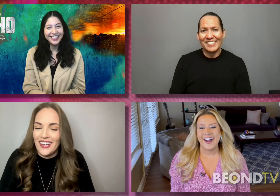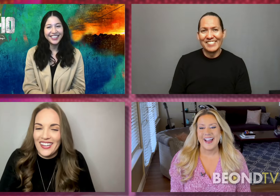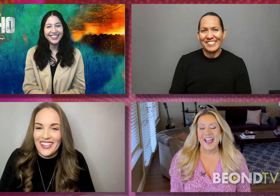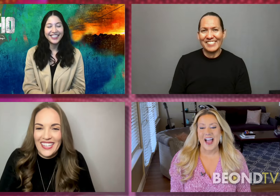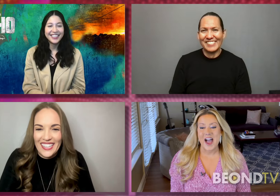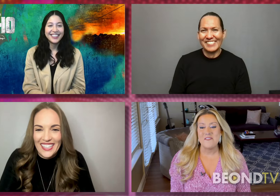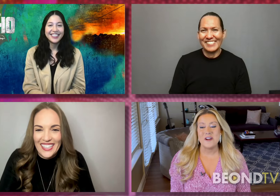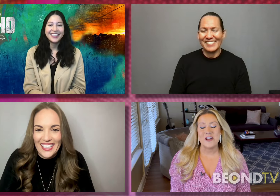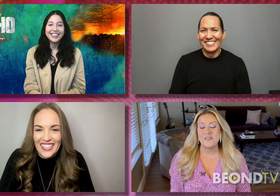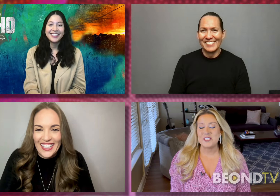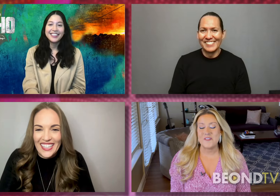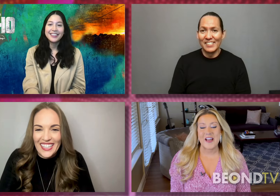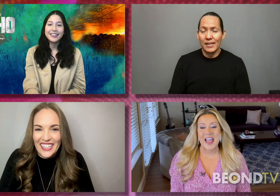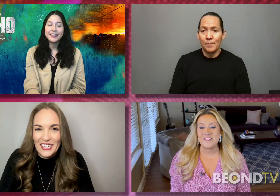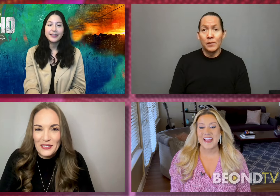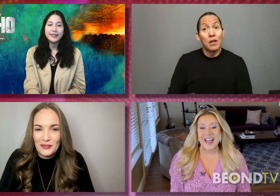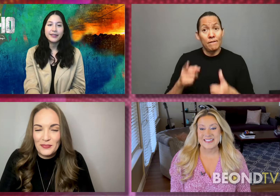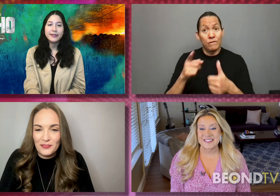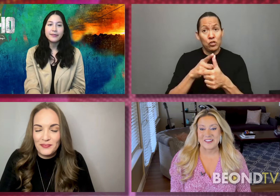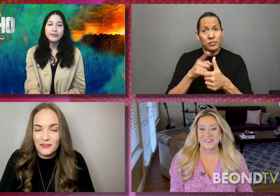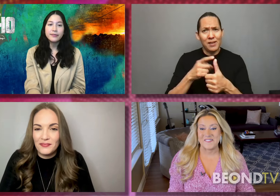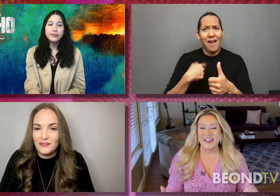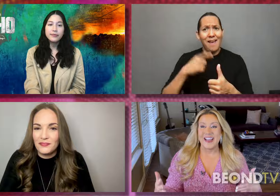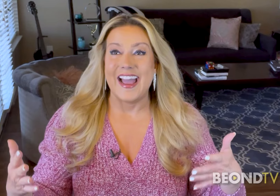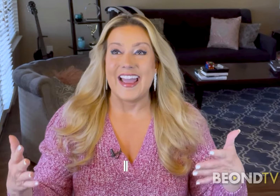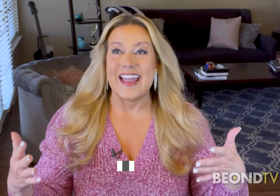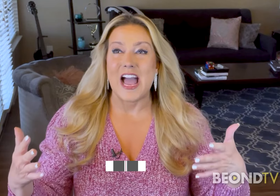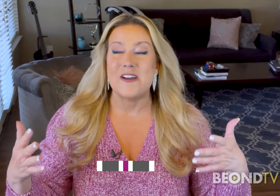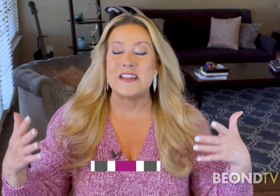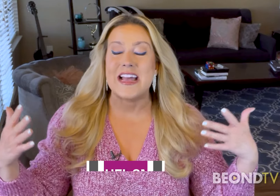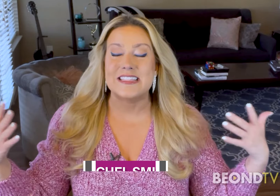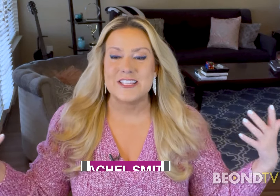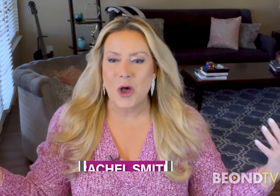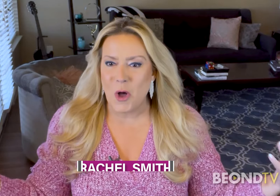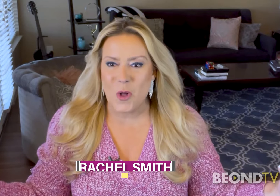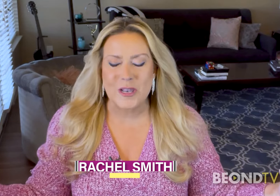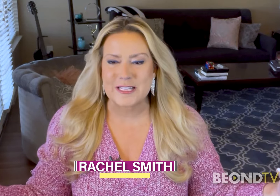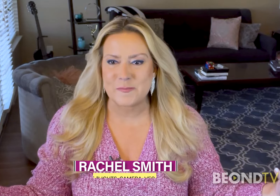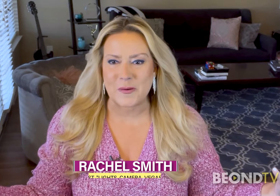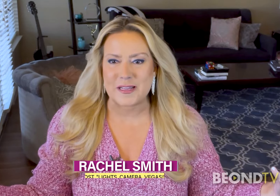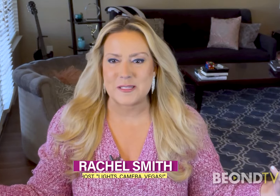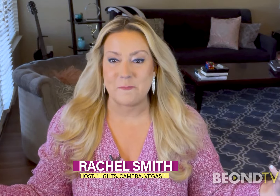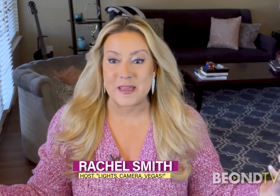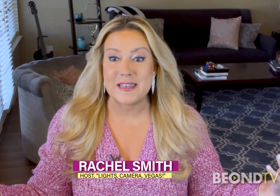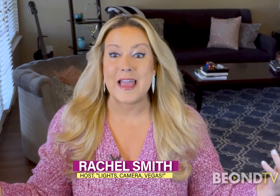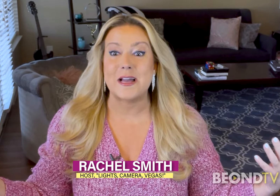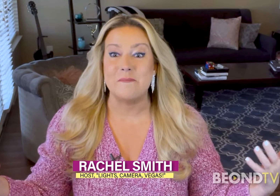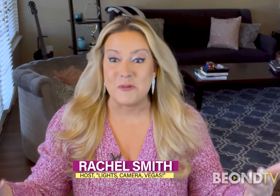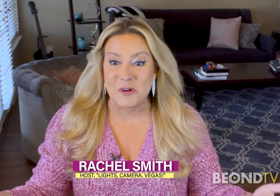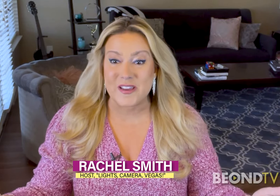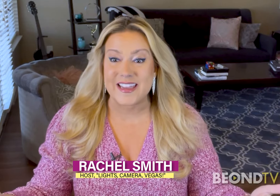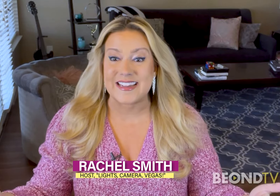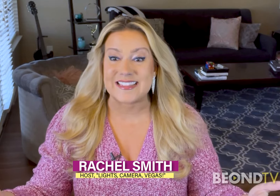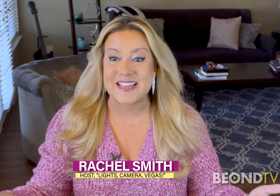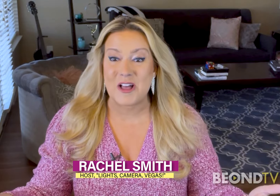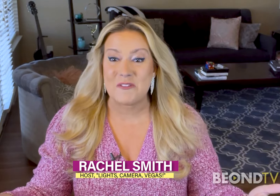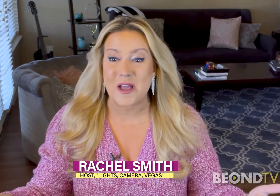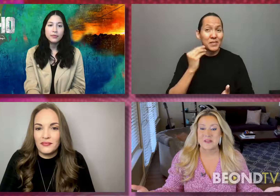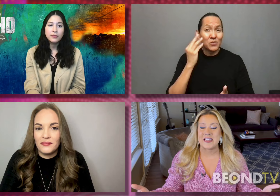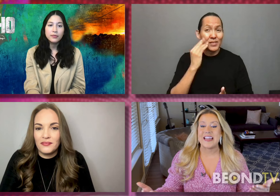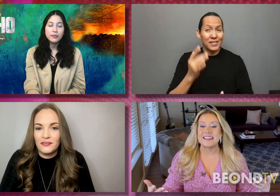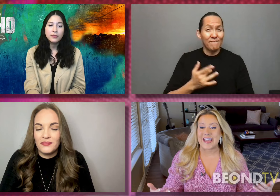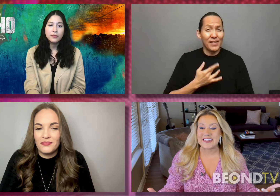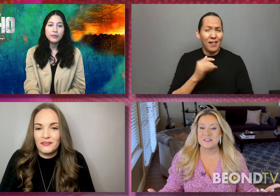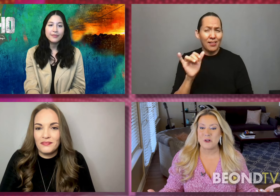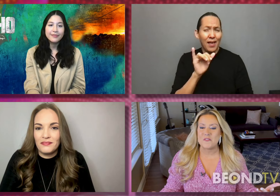nice. First of all, I have to ask you, I mean, has this whole experience been like a movie in itself?